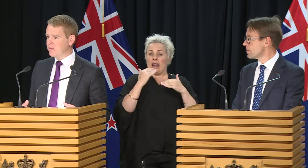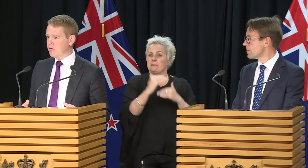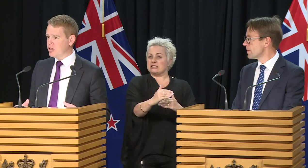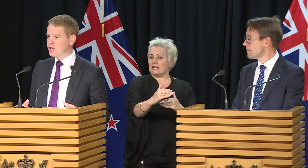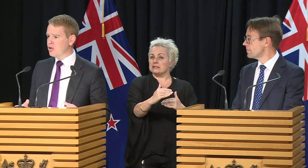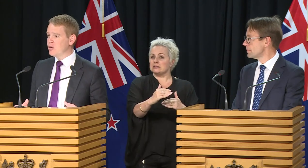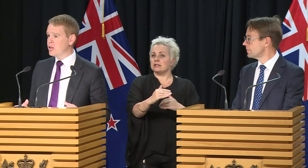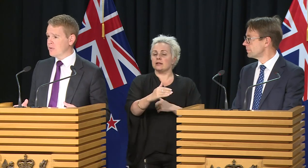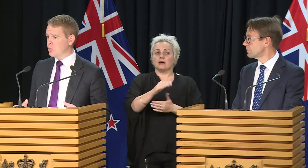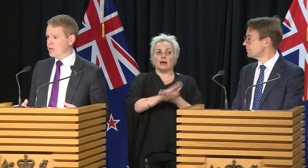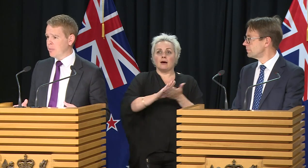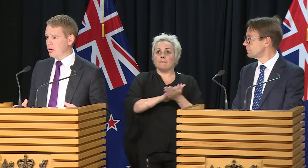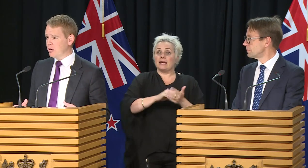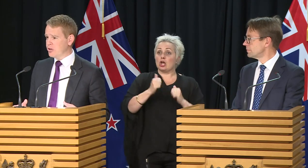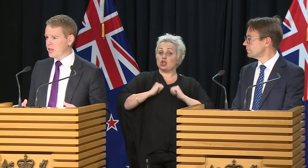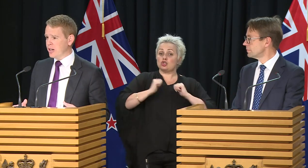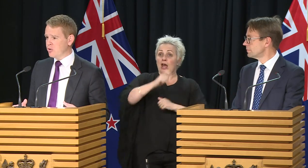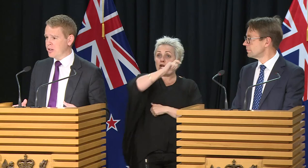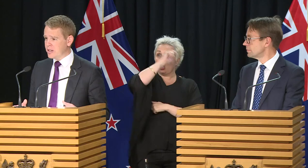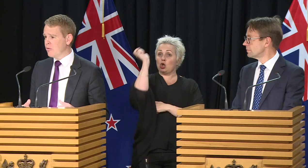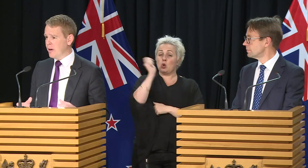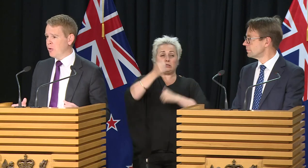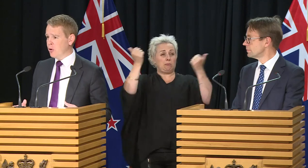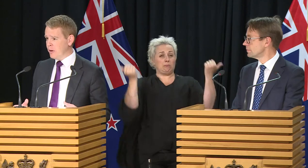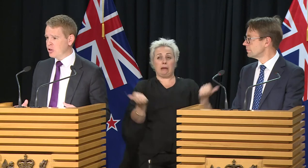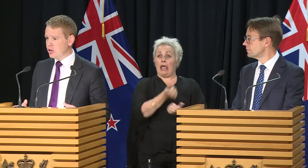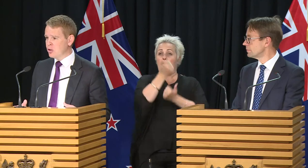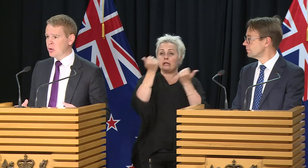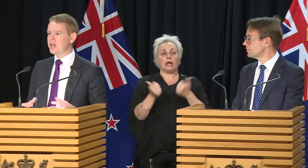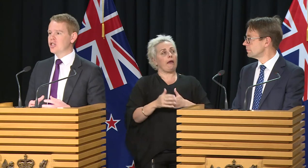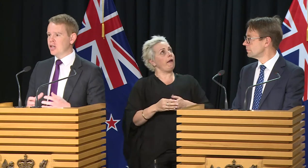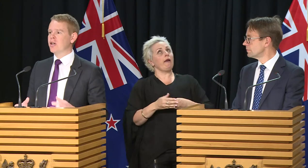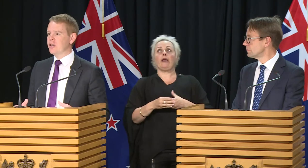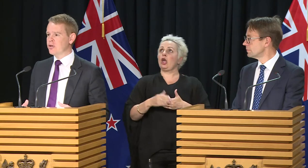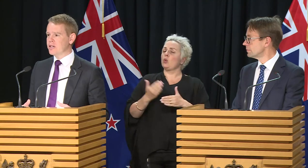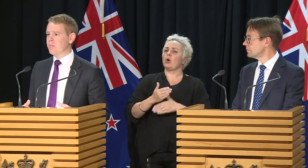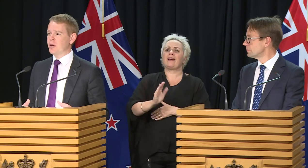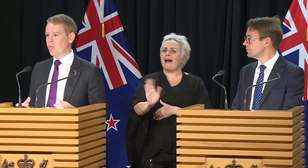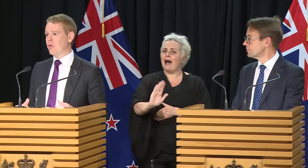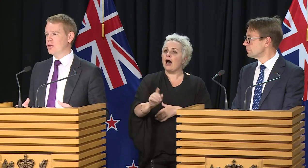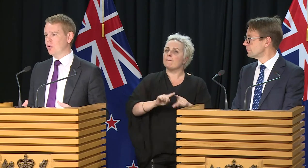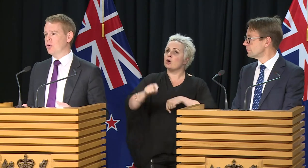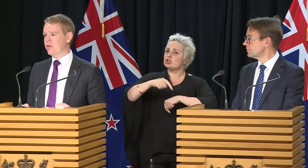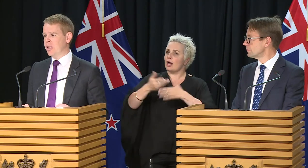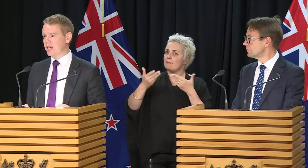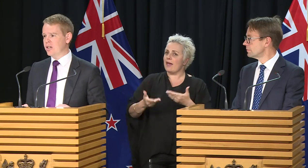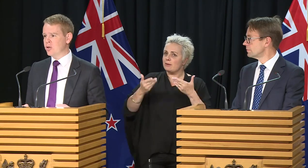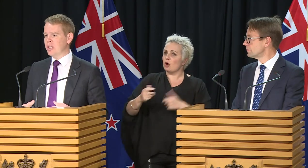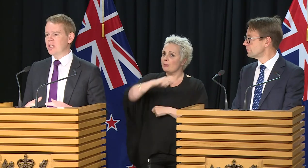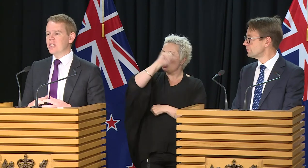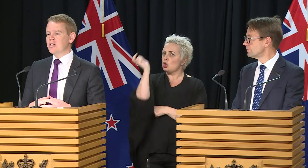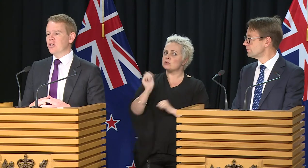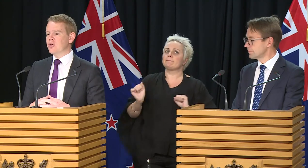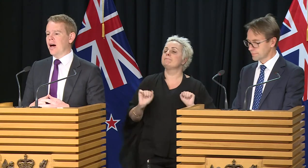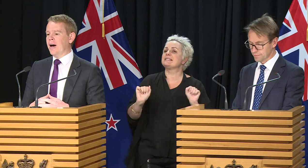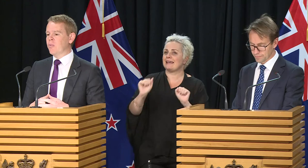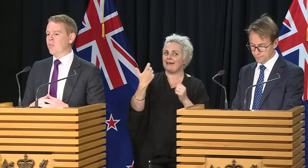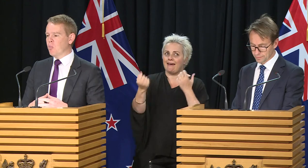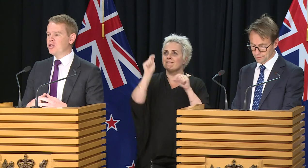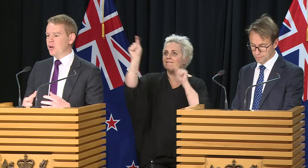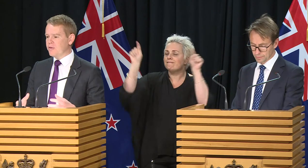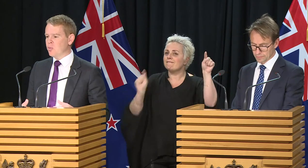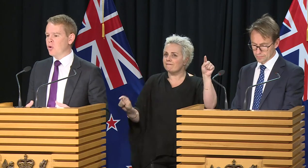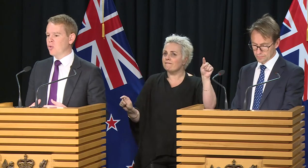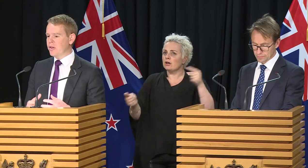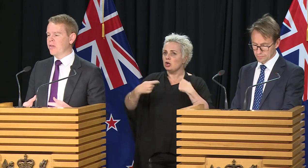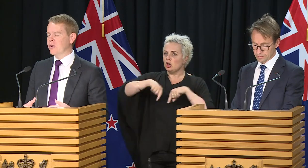trained and registered nurses, for example, across the country sitting around with not much to do. Generally, nurses are pretty well deployed around the country. So